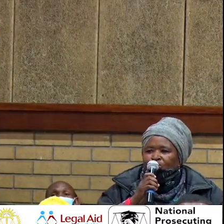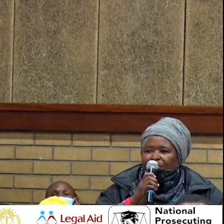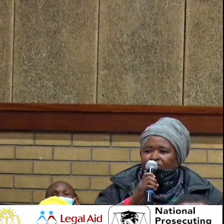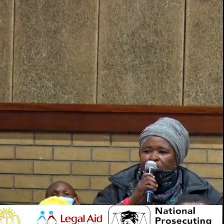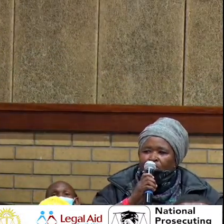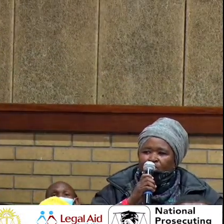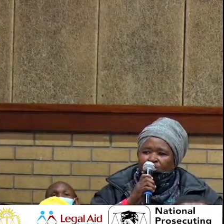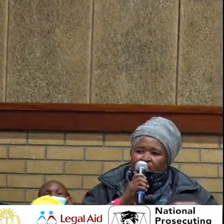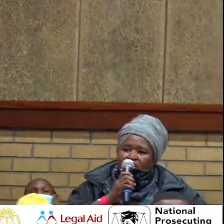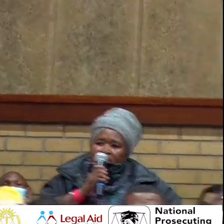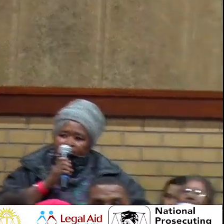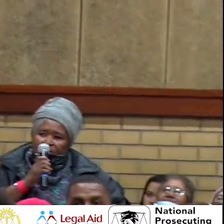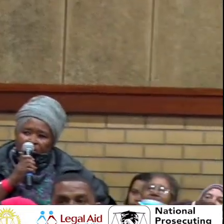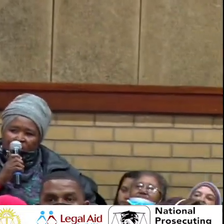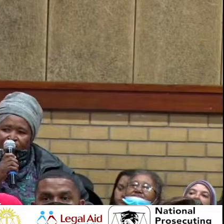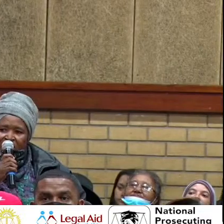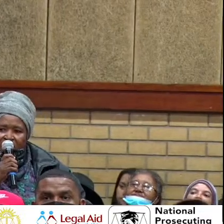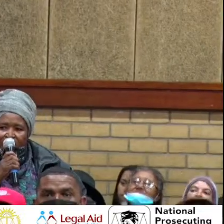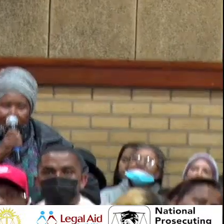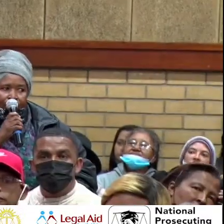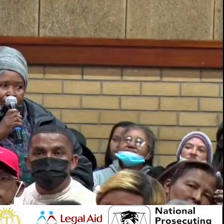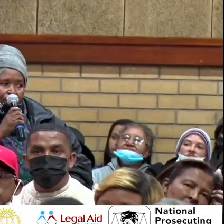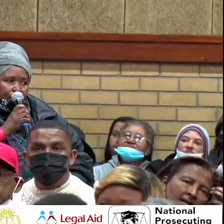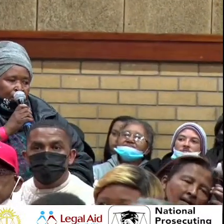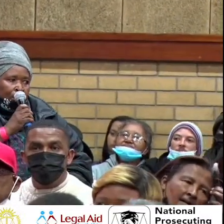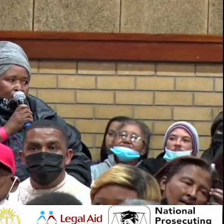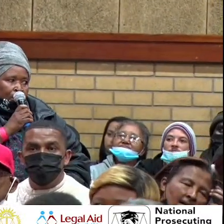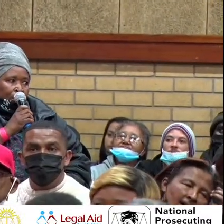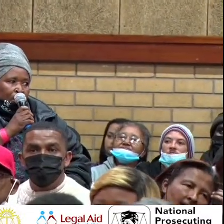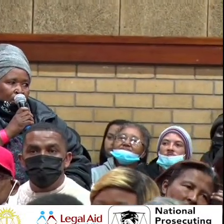Kakhulu iDepartment of-Correctional Services esibeke salapha.